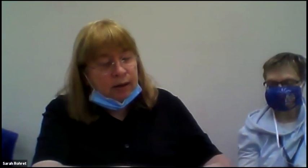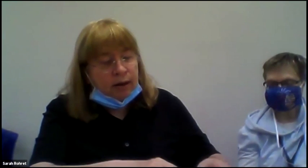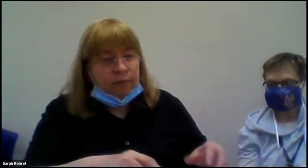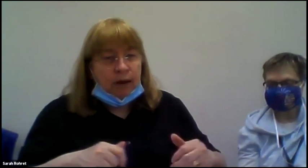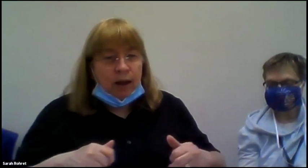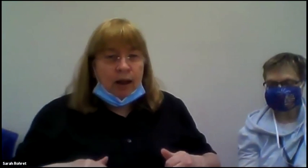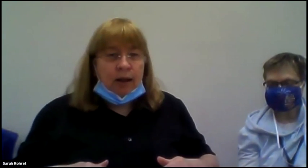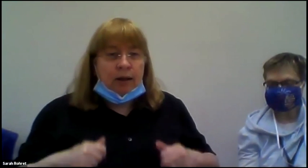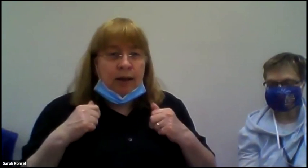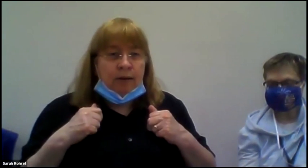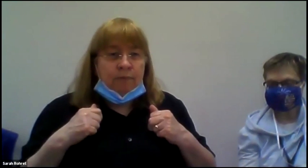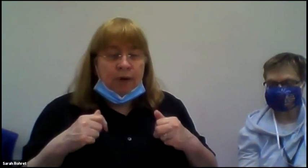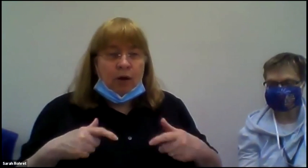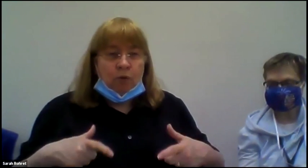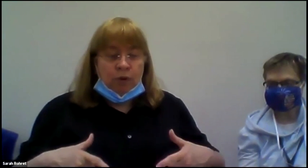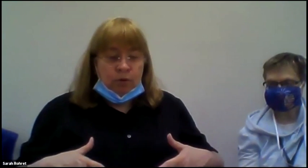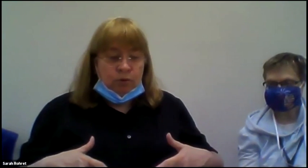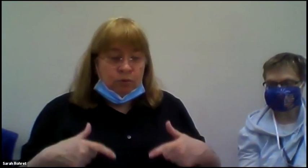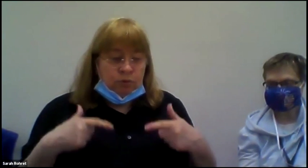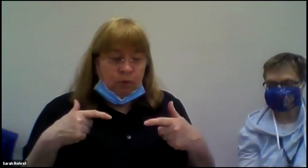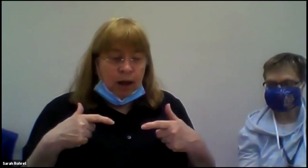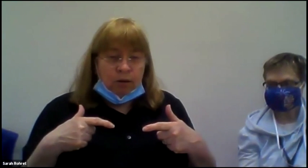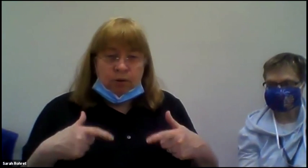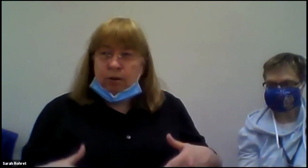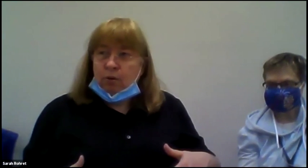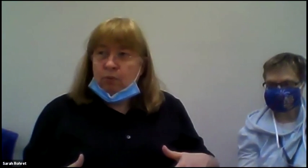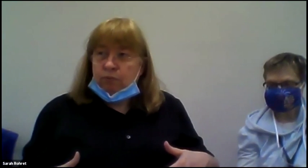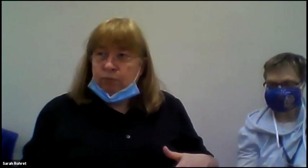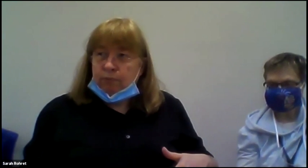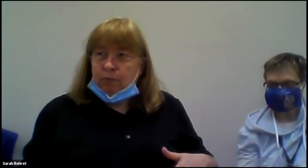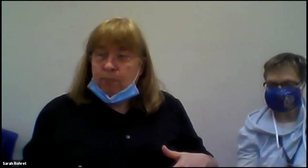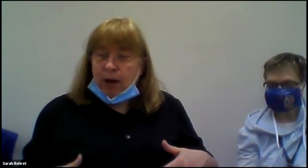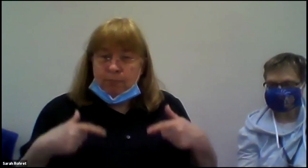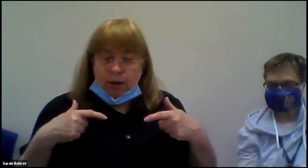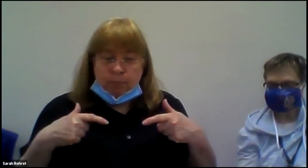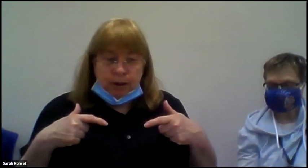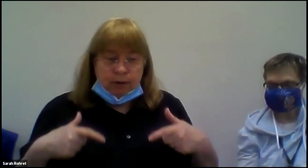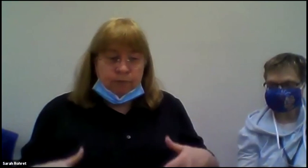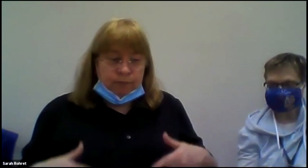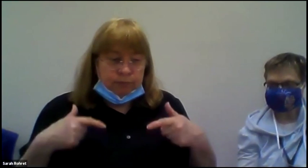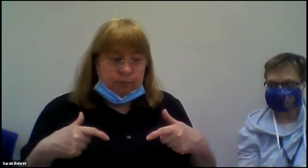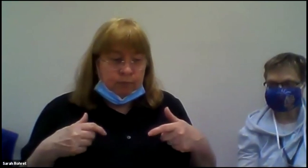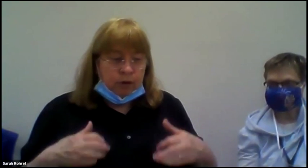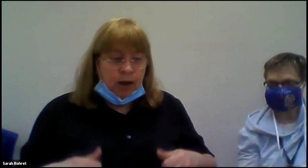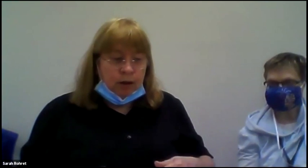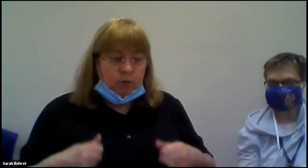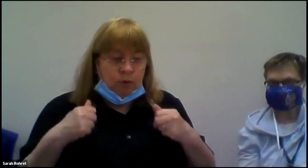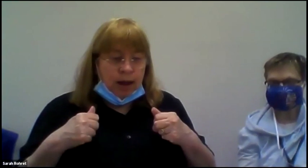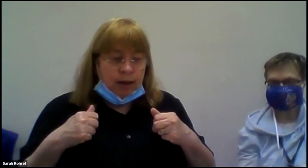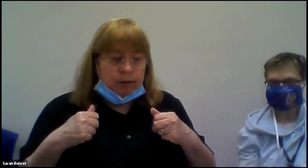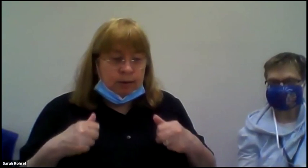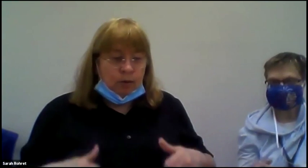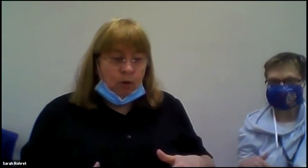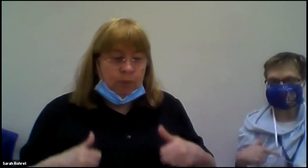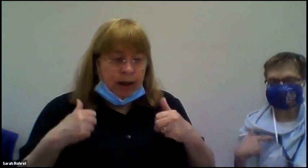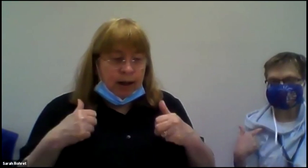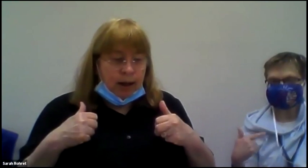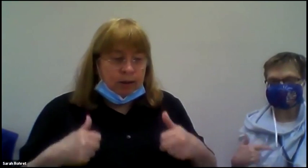live. Live. We usually do L's, so from the bottom up, live. They do A, open A hand,